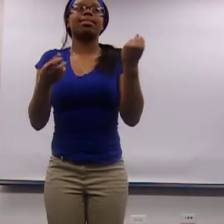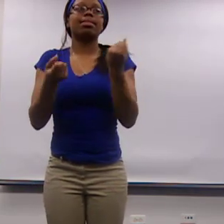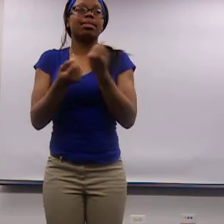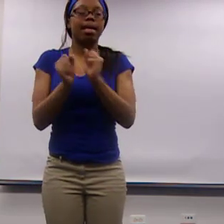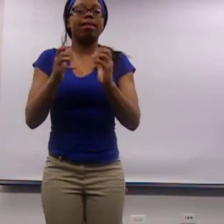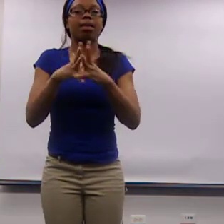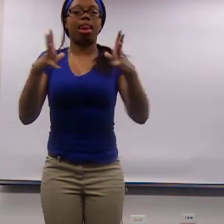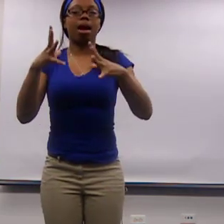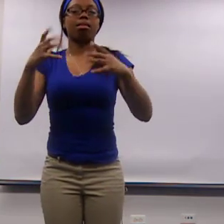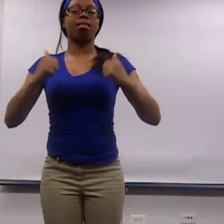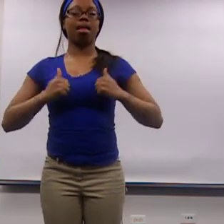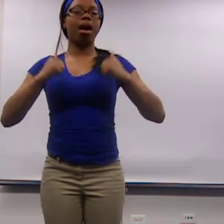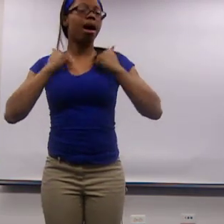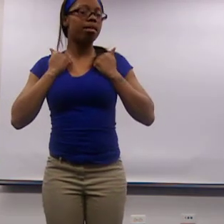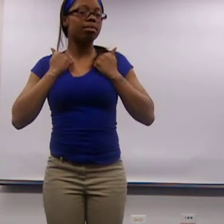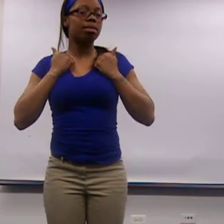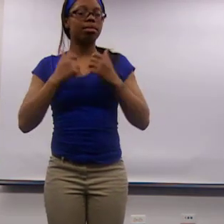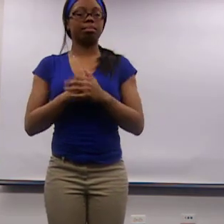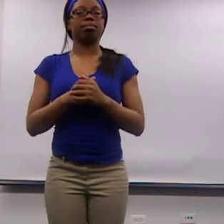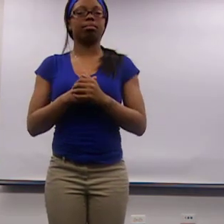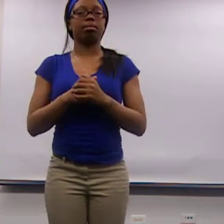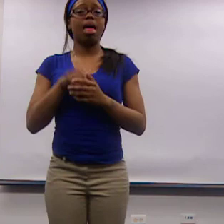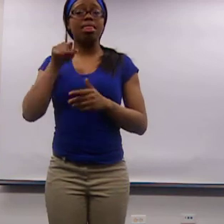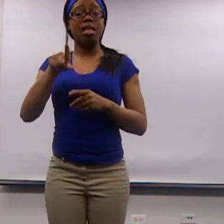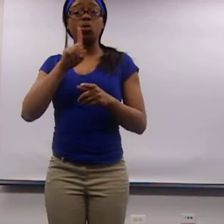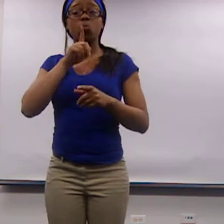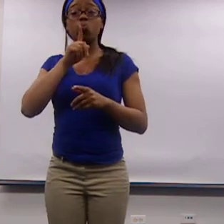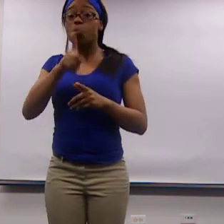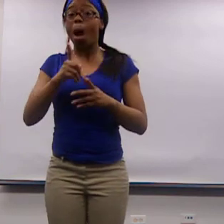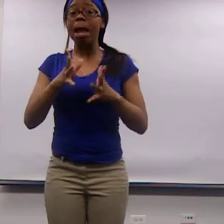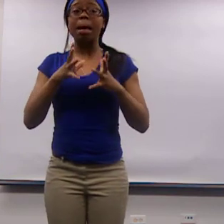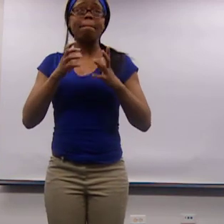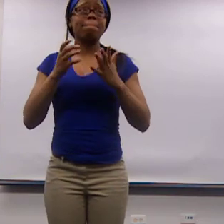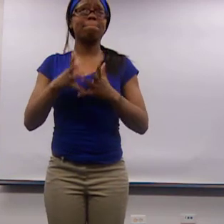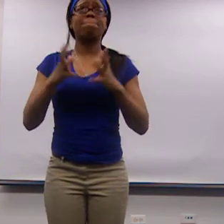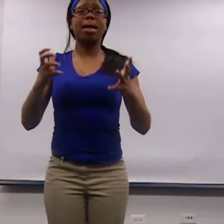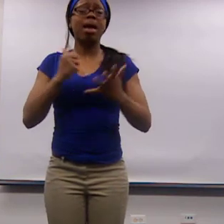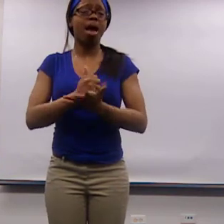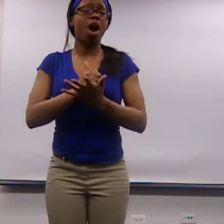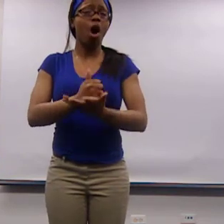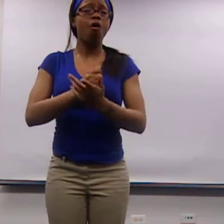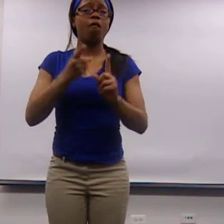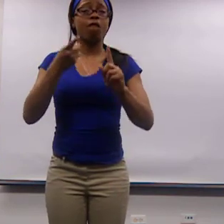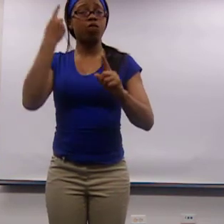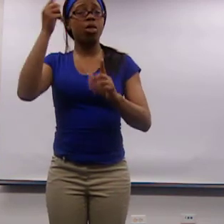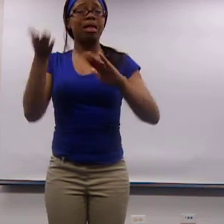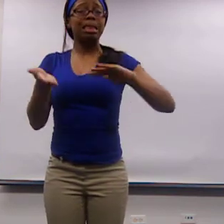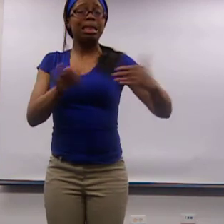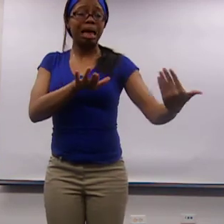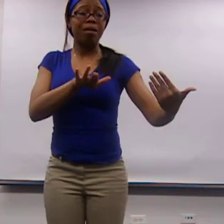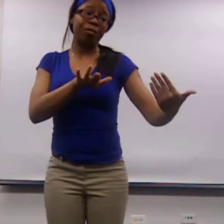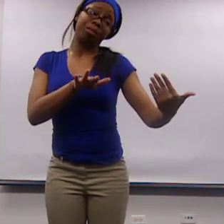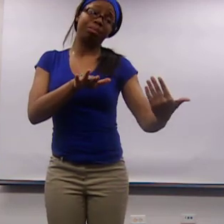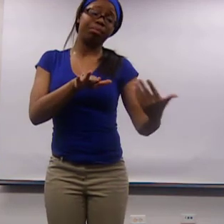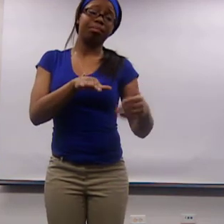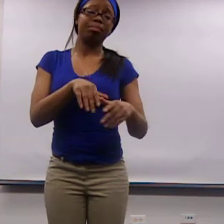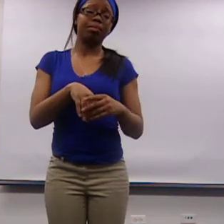The system is also a big help to the deaf community, because now, within the next 5 years, they will be able to receive text